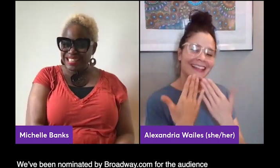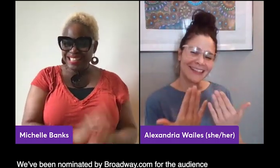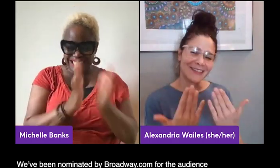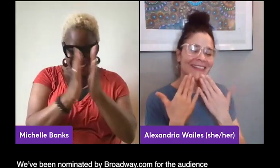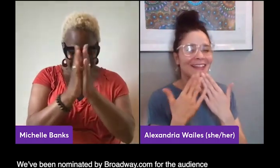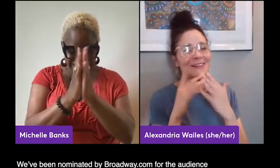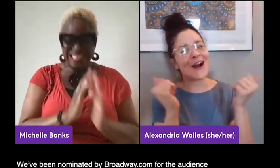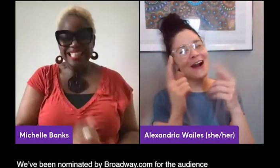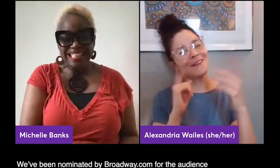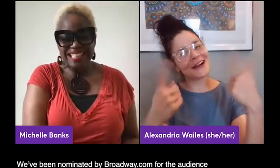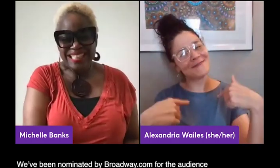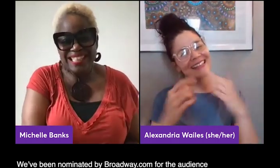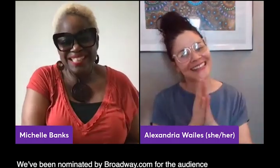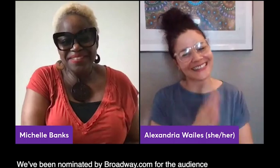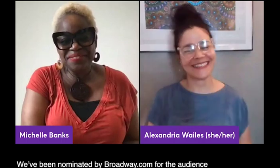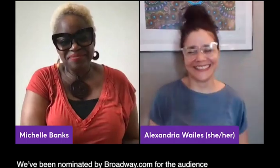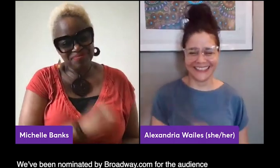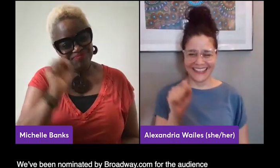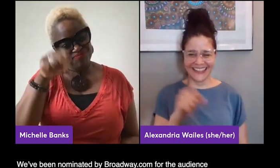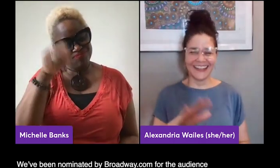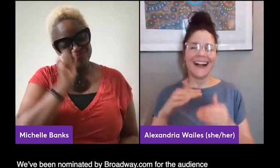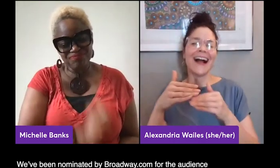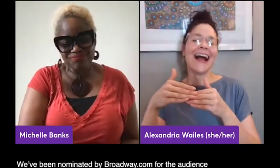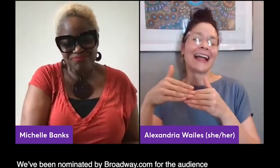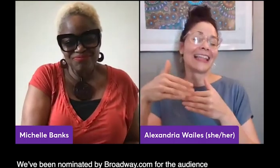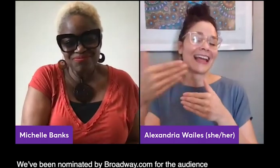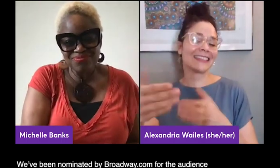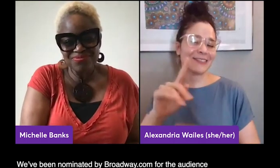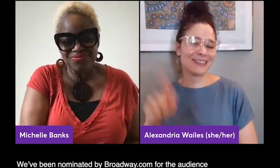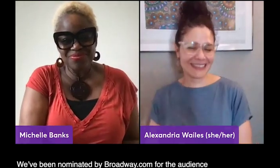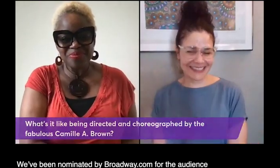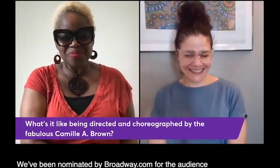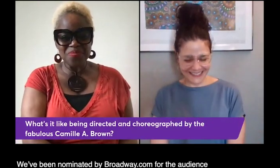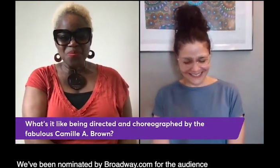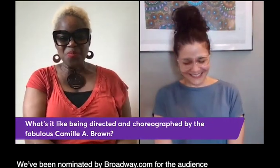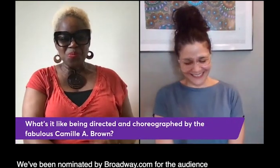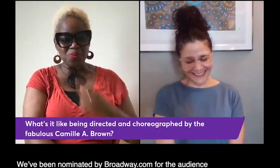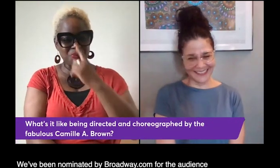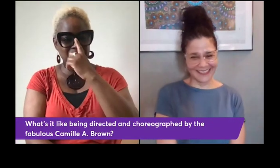Yay! Thanks everyone who's come to see us. Next question.